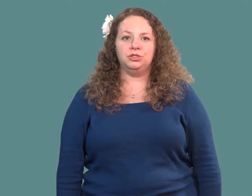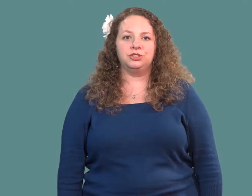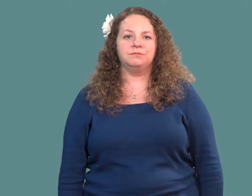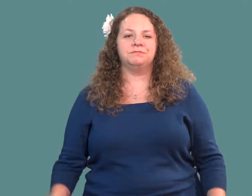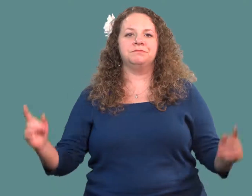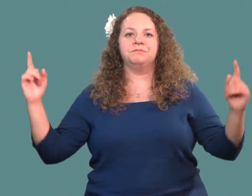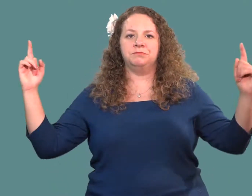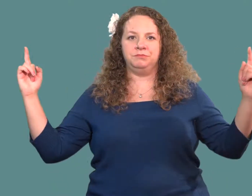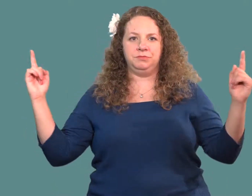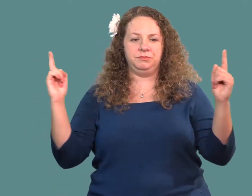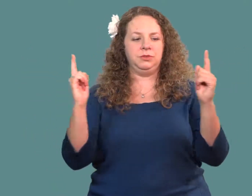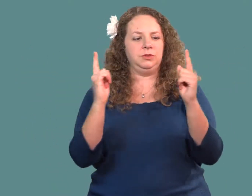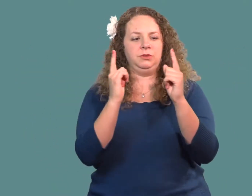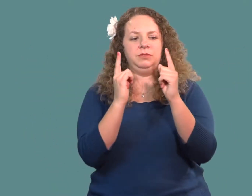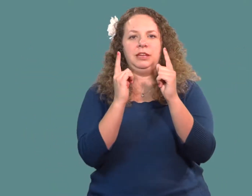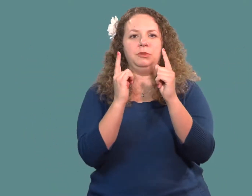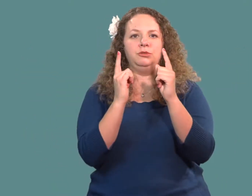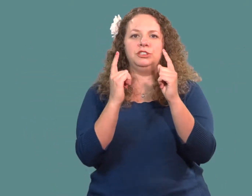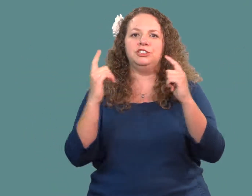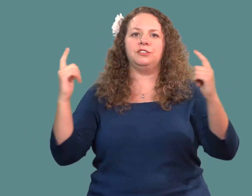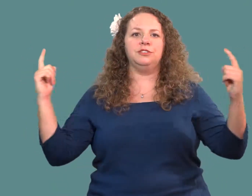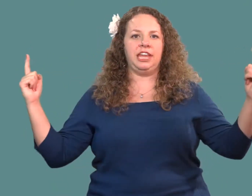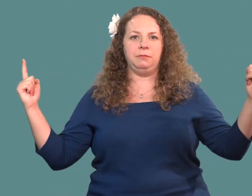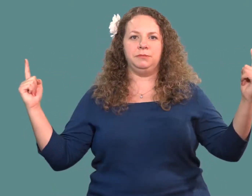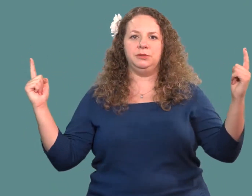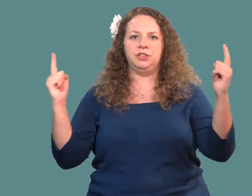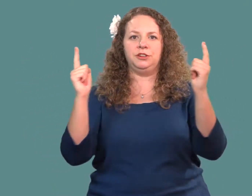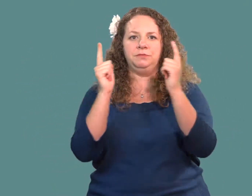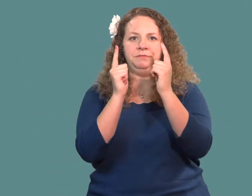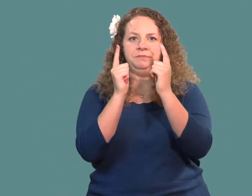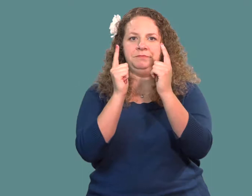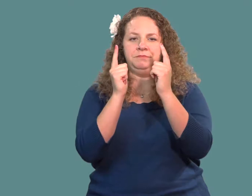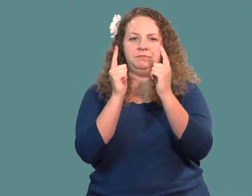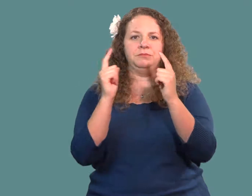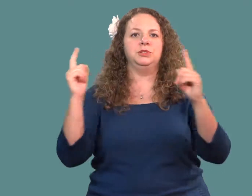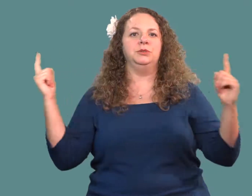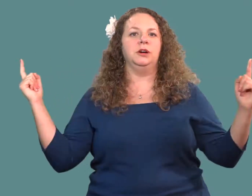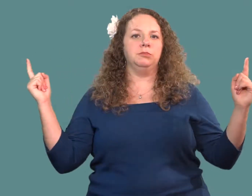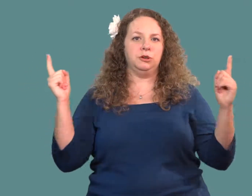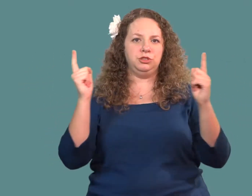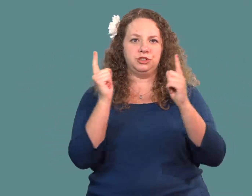Approach. So they approached each other, they came up to each other. To approach.